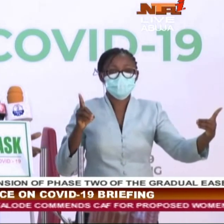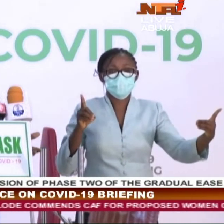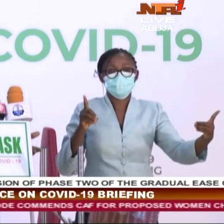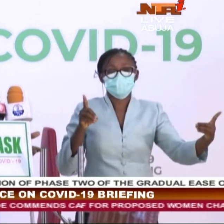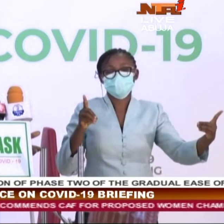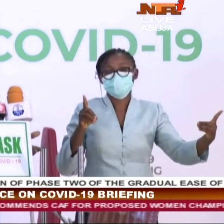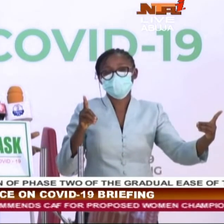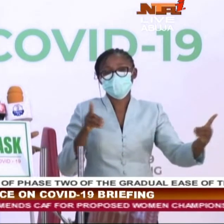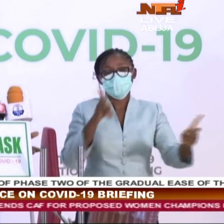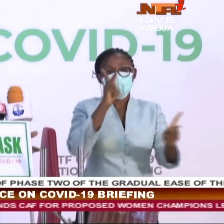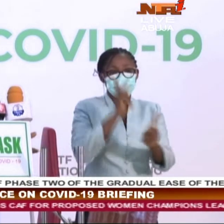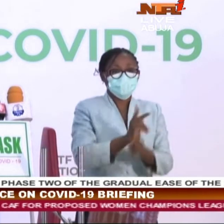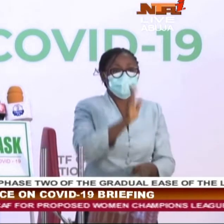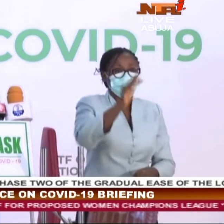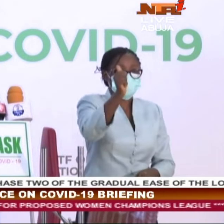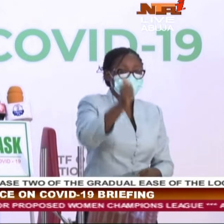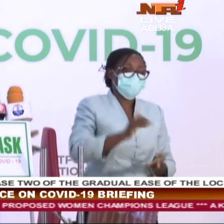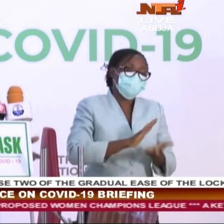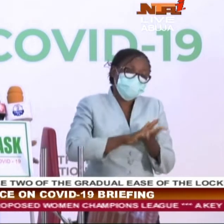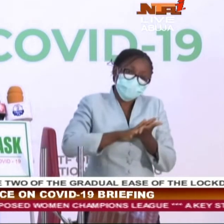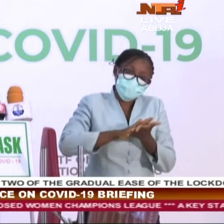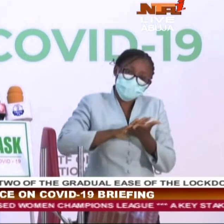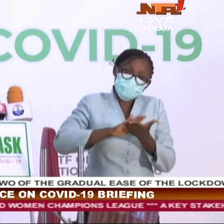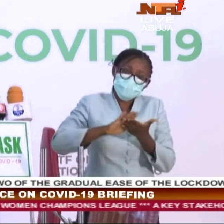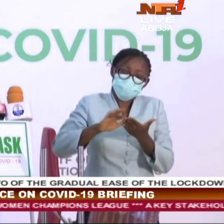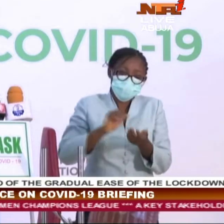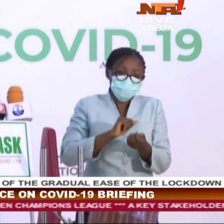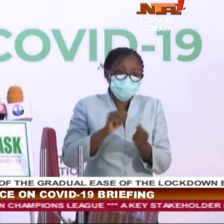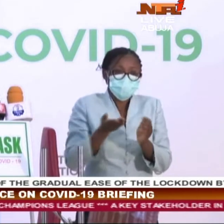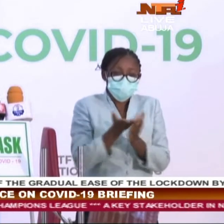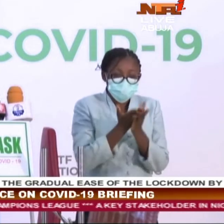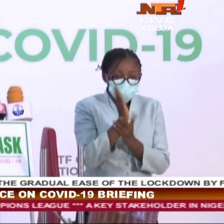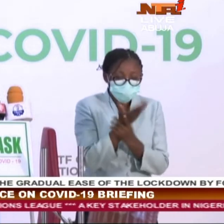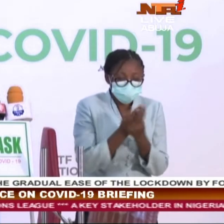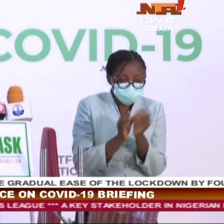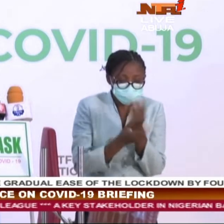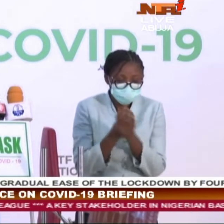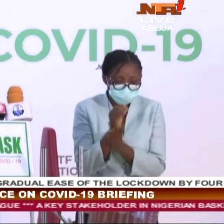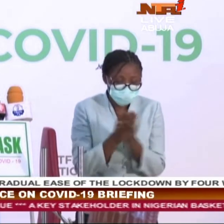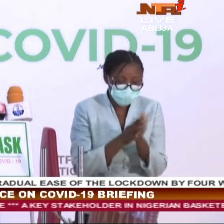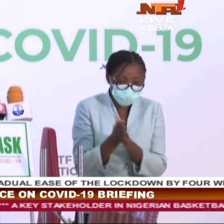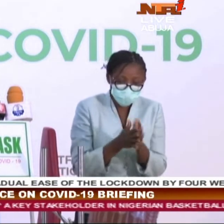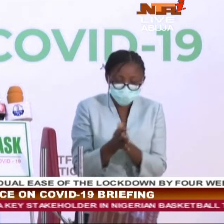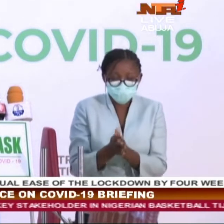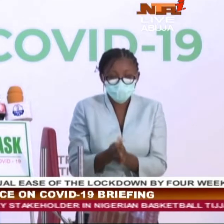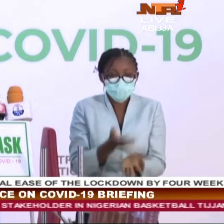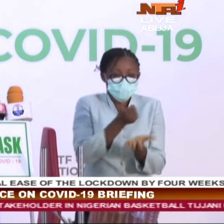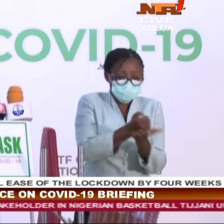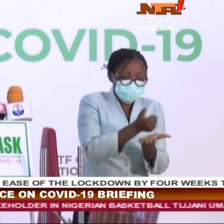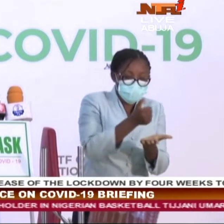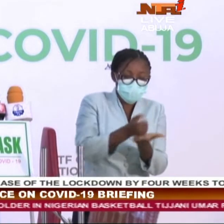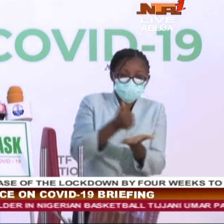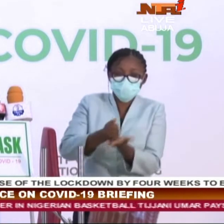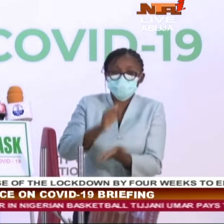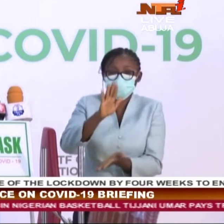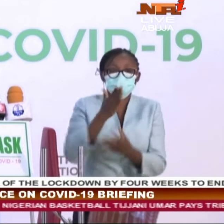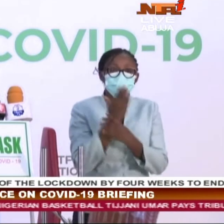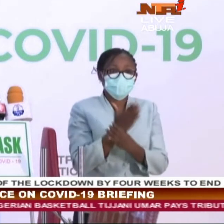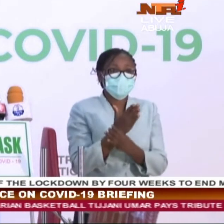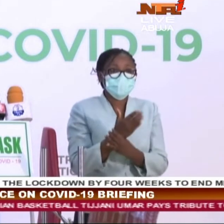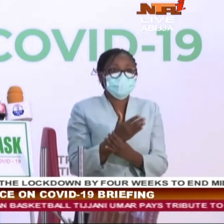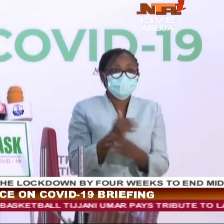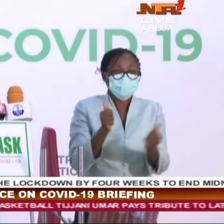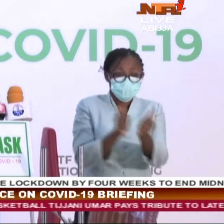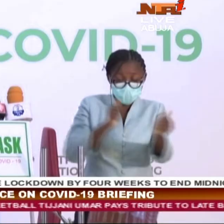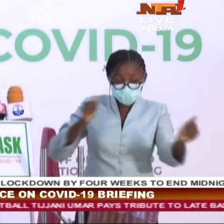Keep yourself clean through hand washing and sanitizing your hands.